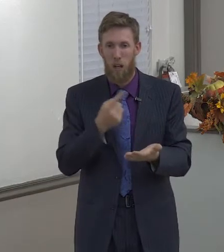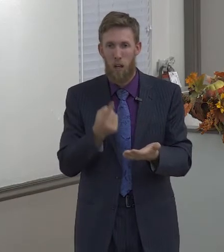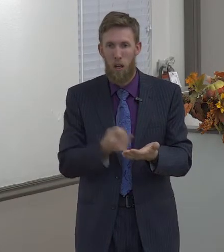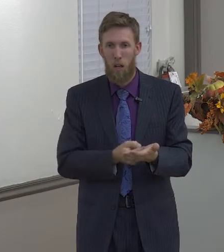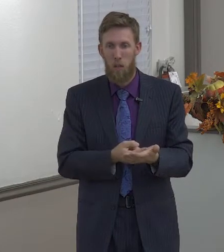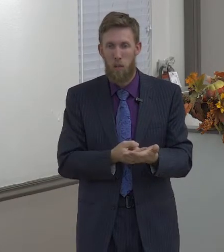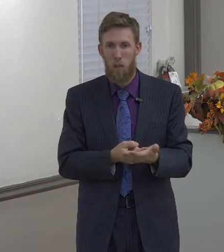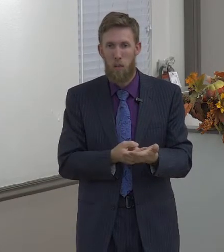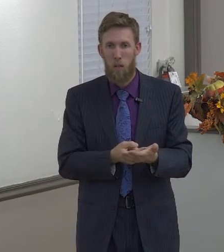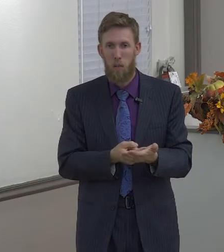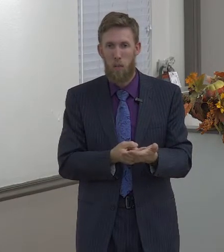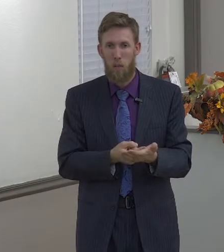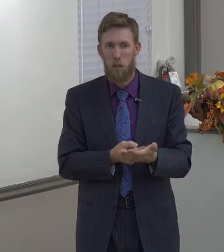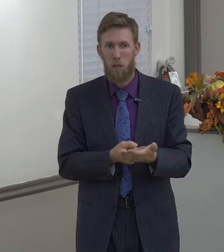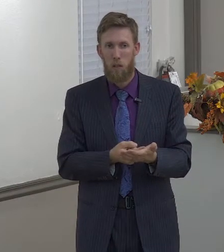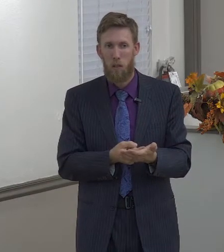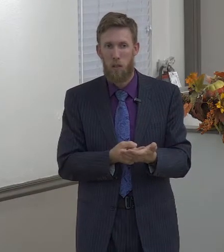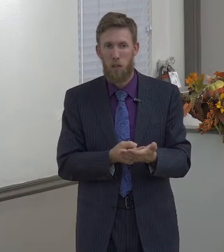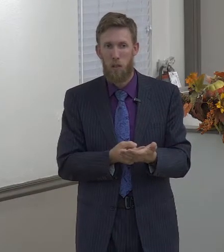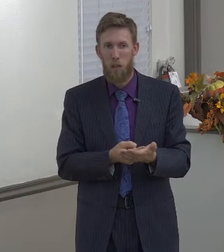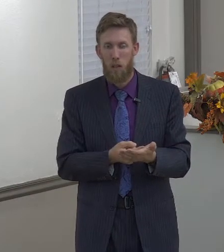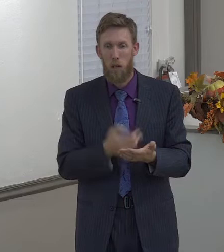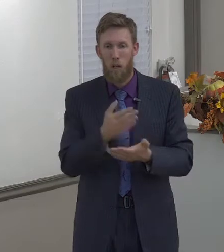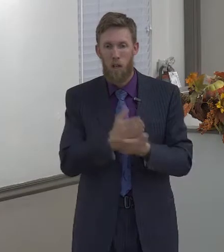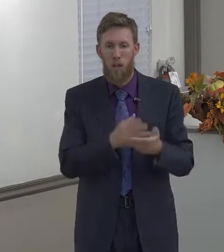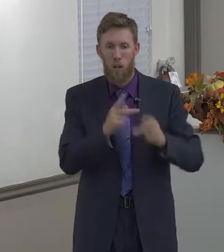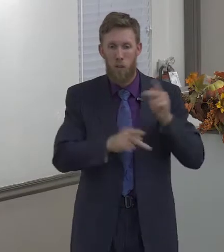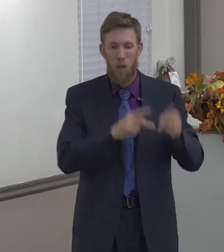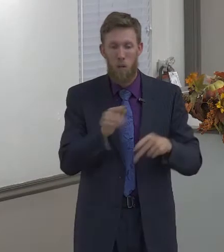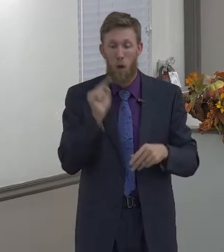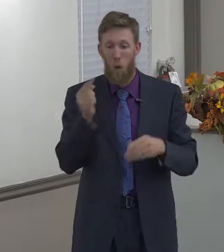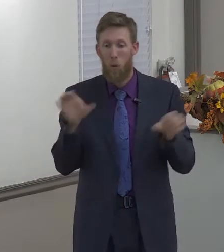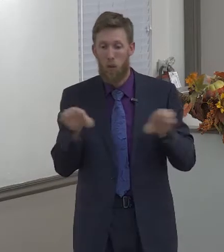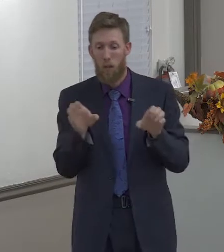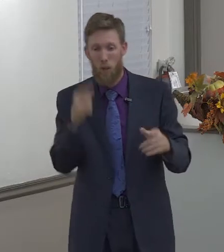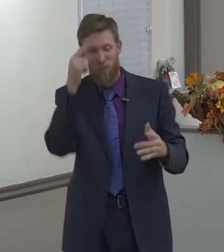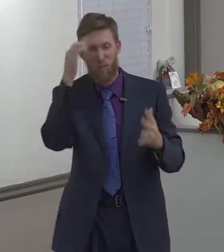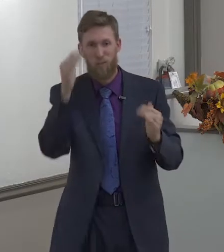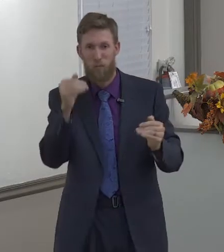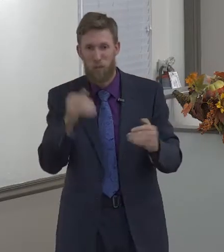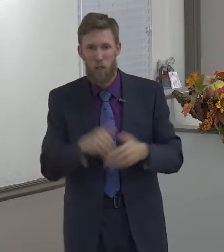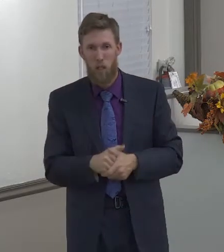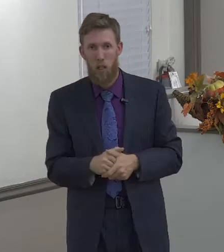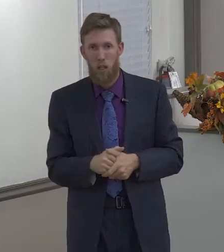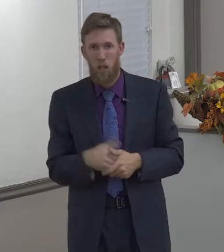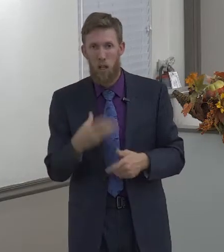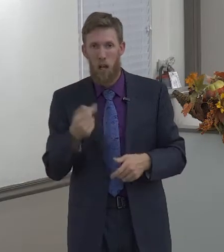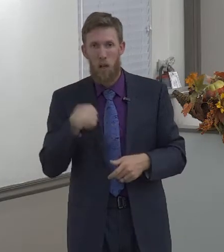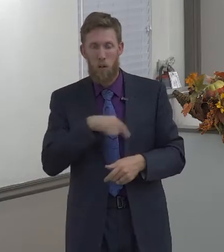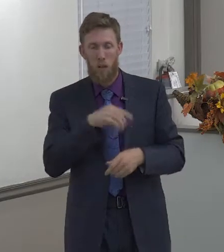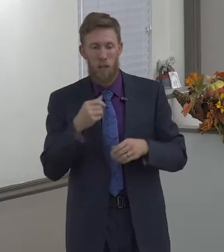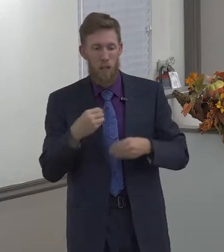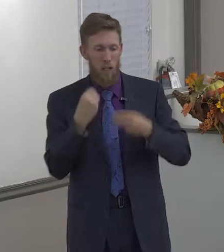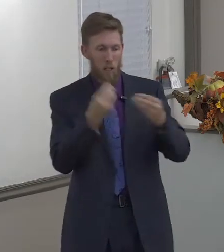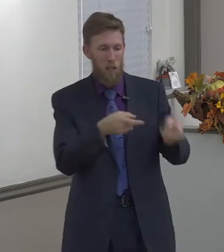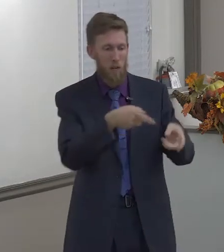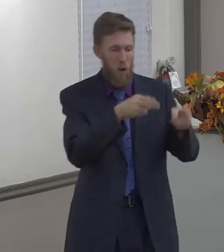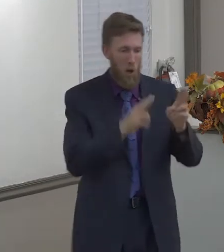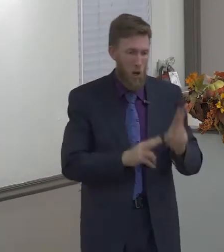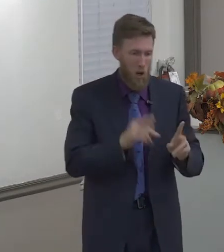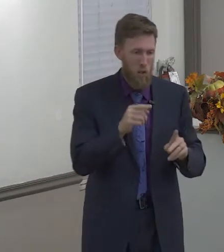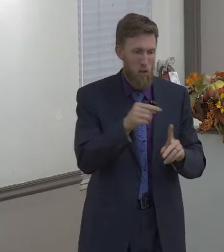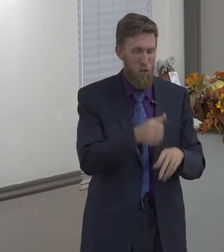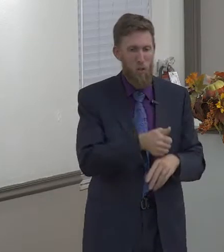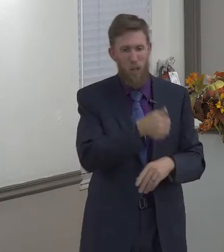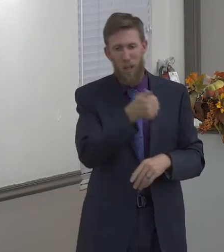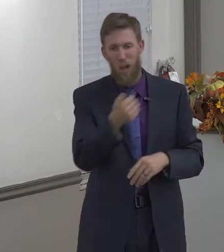often, it is the ones that are weak that God gets the most glory from. Next, there's a ministry among the